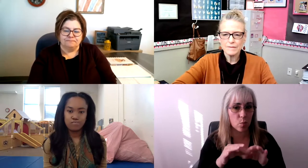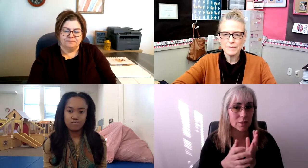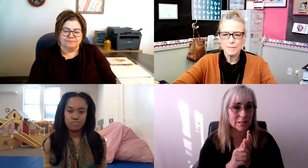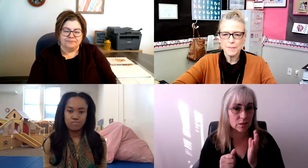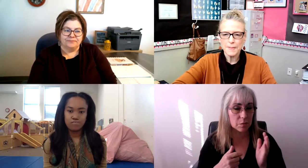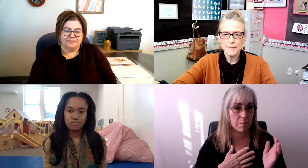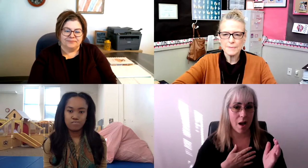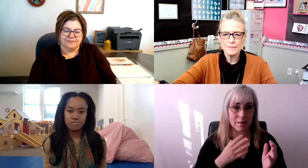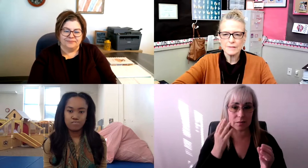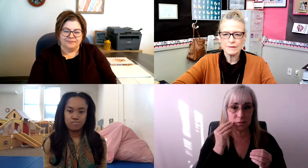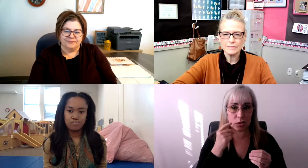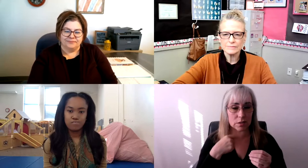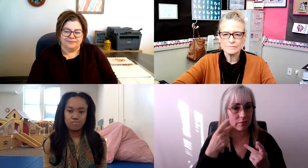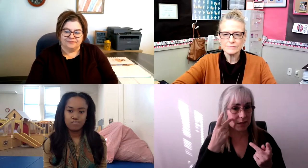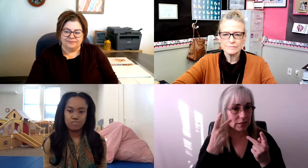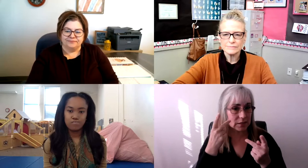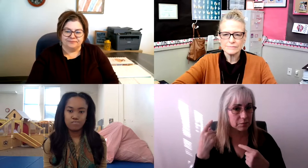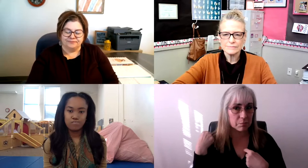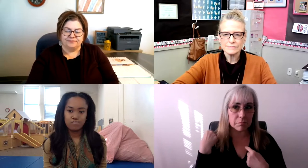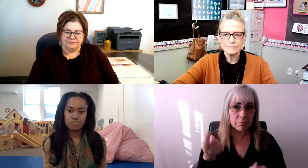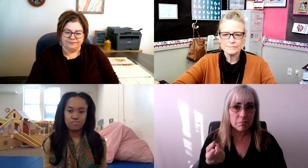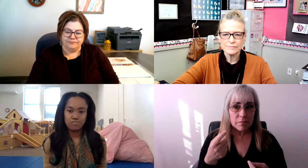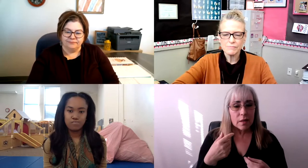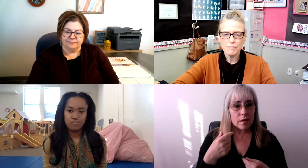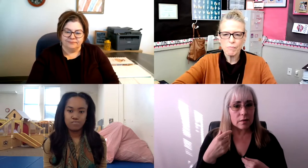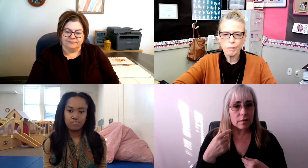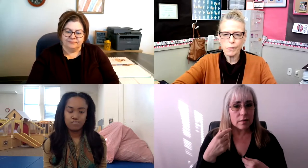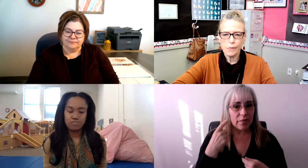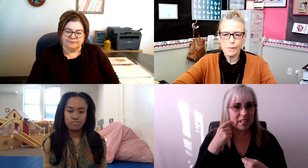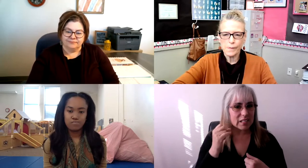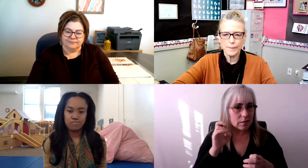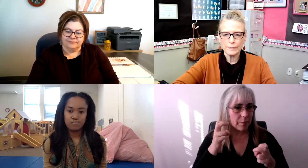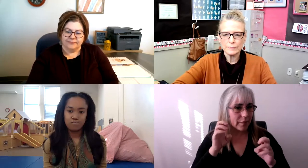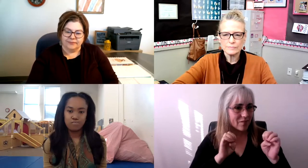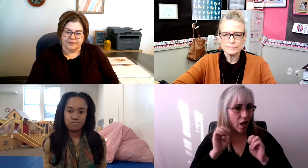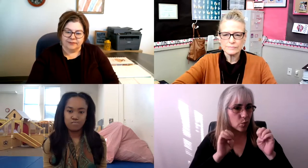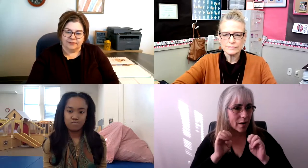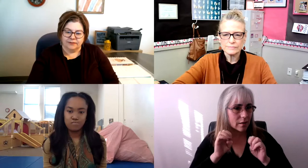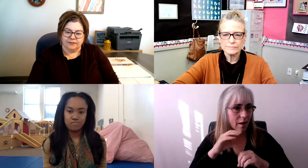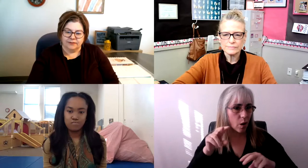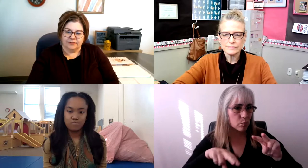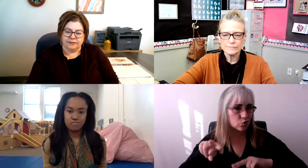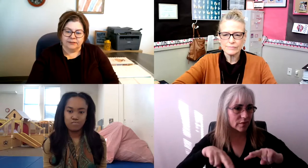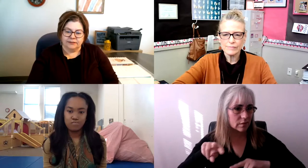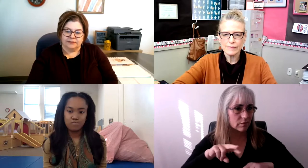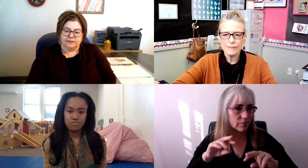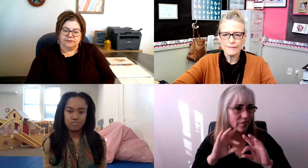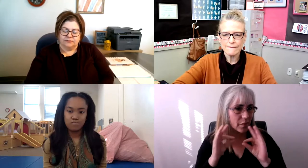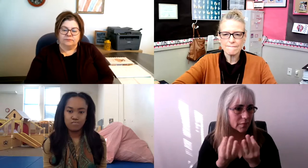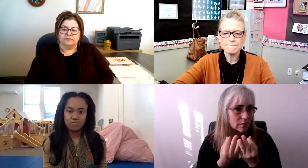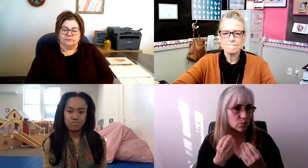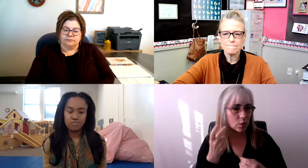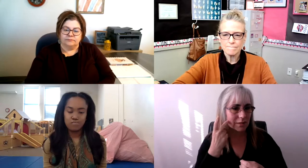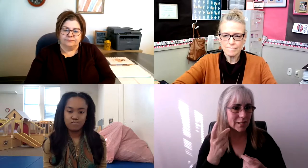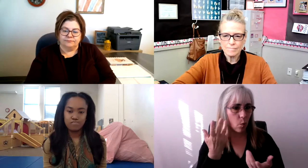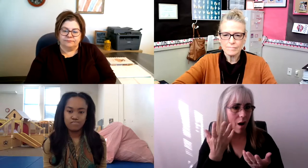most important skill, I believe, in my experience and what I've seen, is the